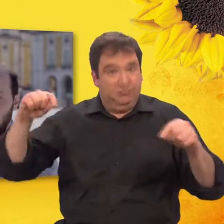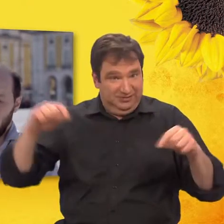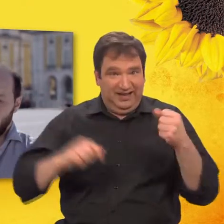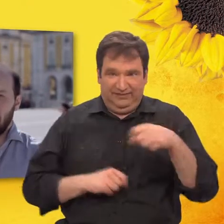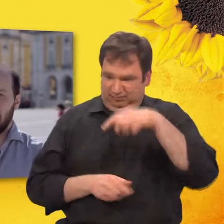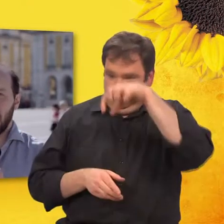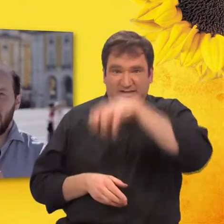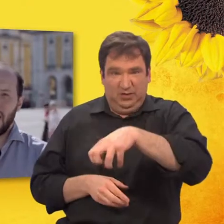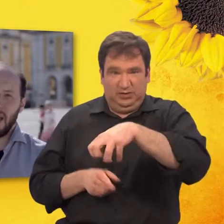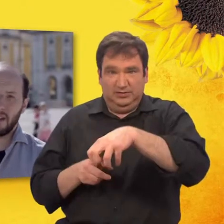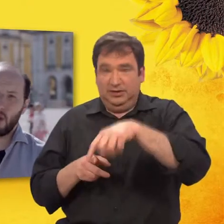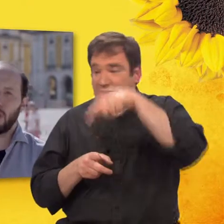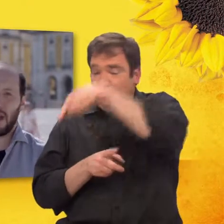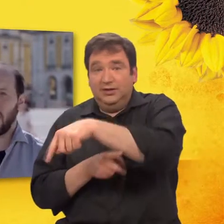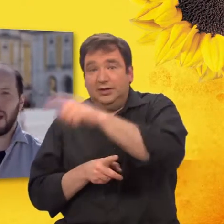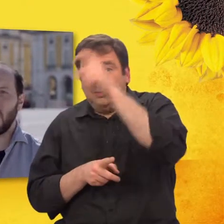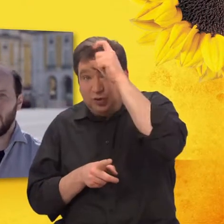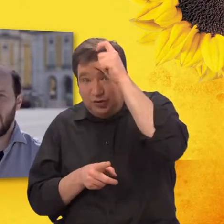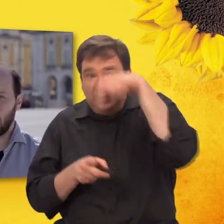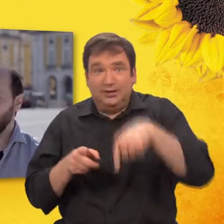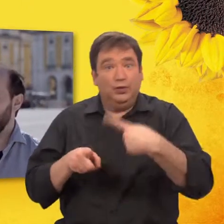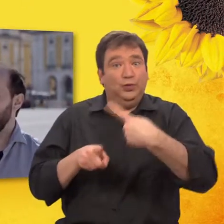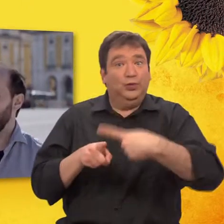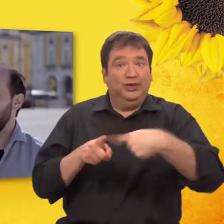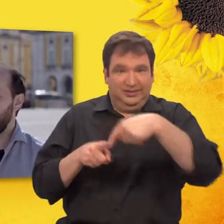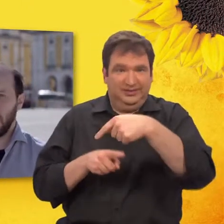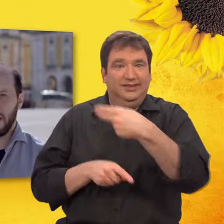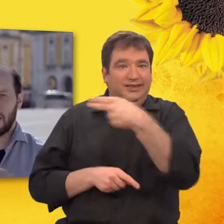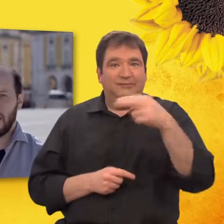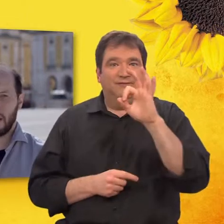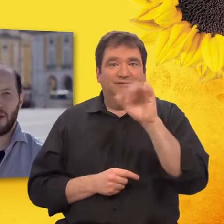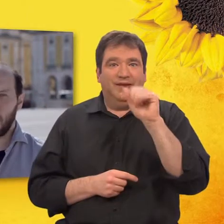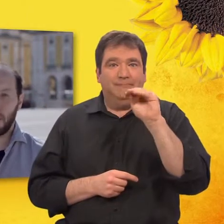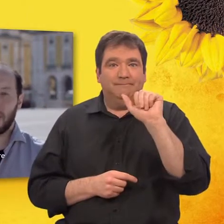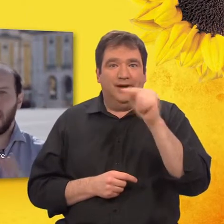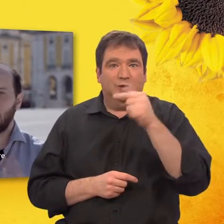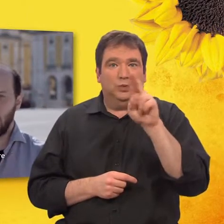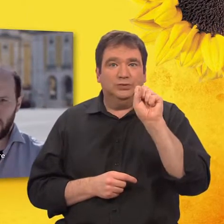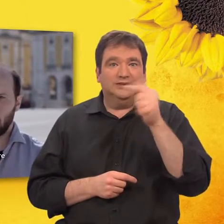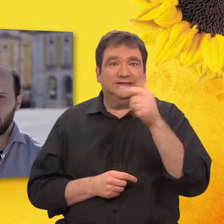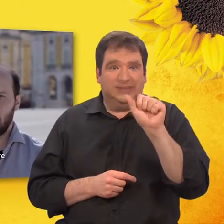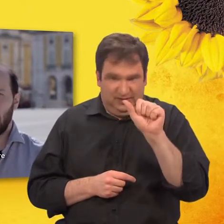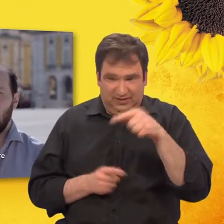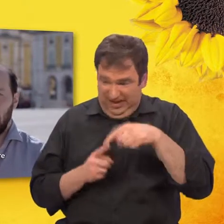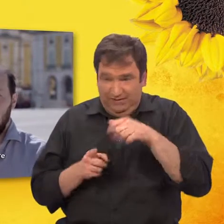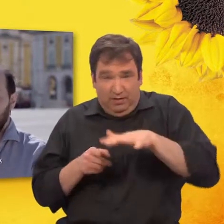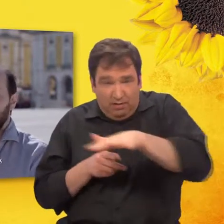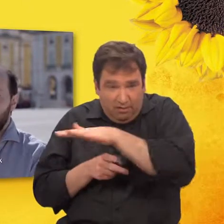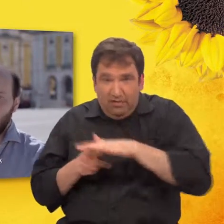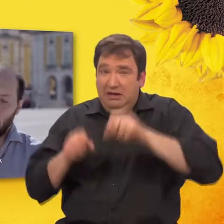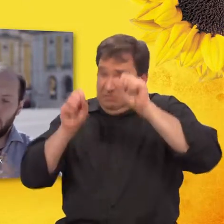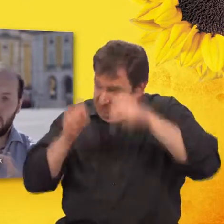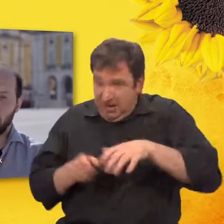fantasma na zona de ninguém entre a comunidade grega e a comunidade turca, na cidade de Famagusa. Está lá toda a infraestrutura e